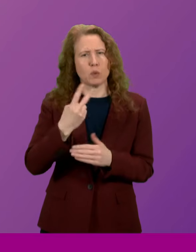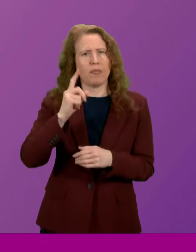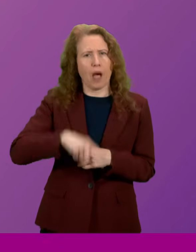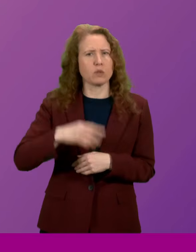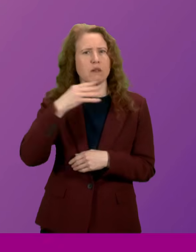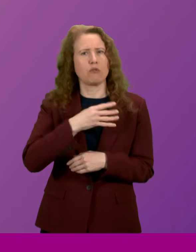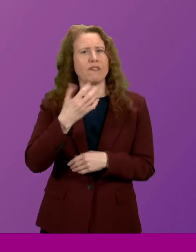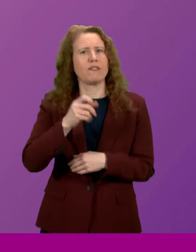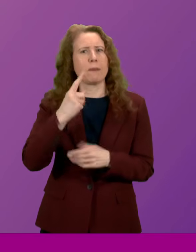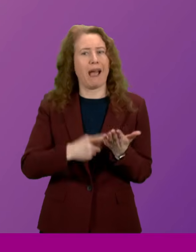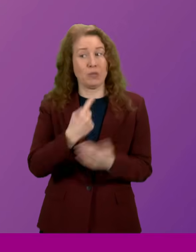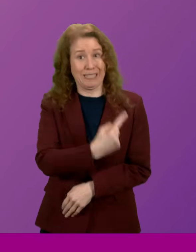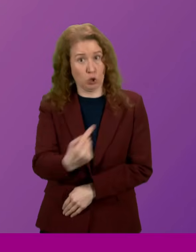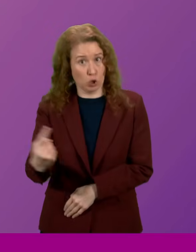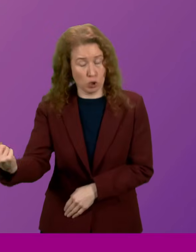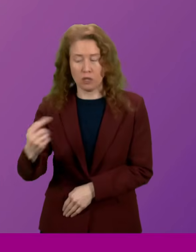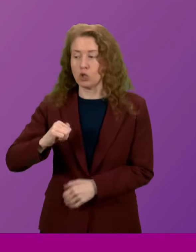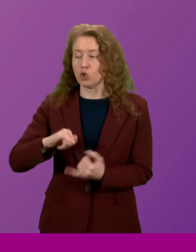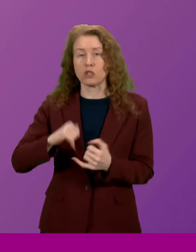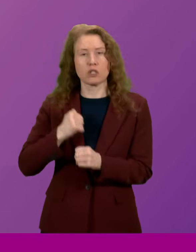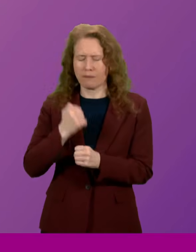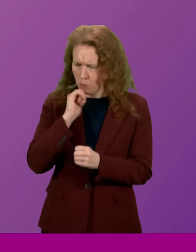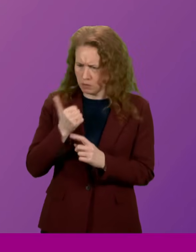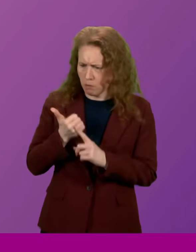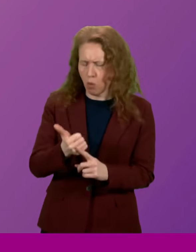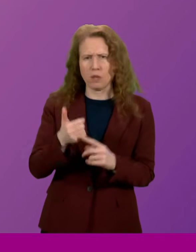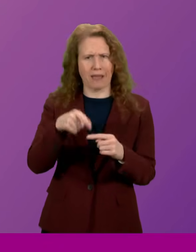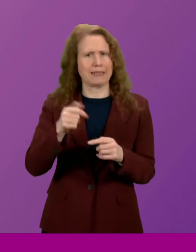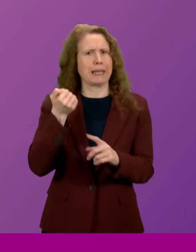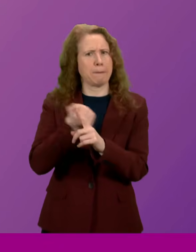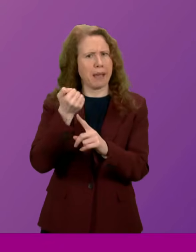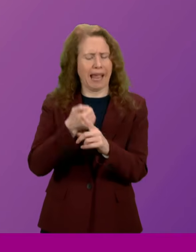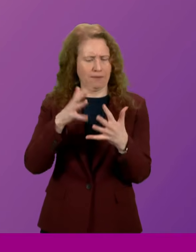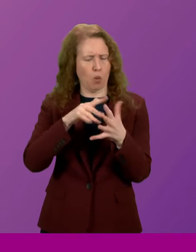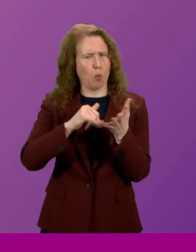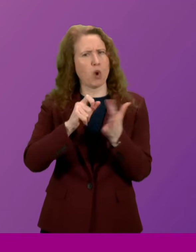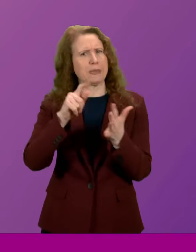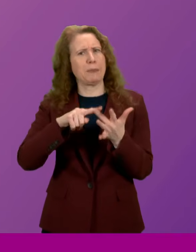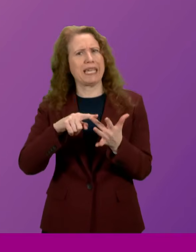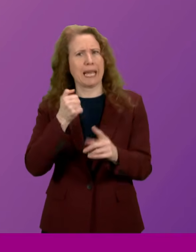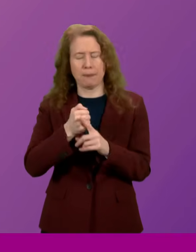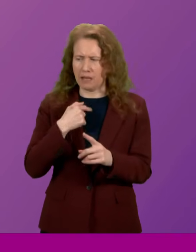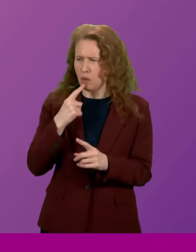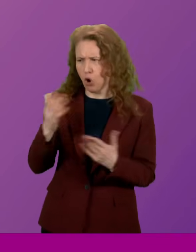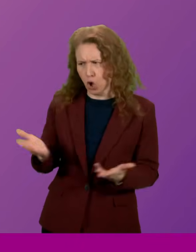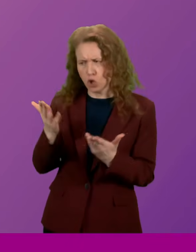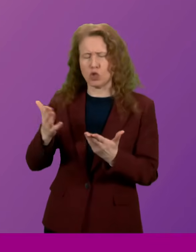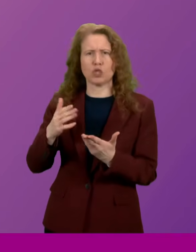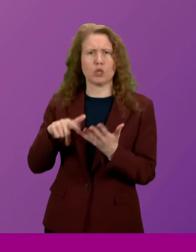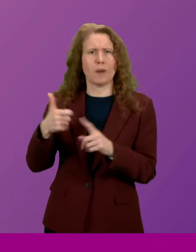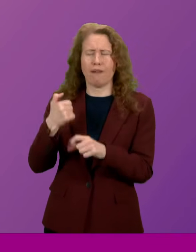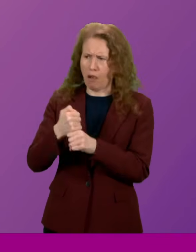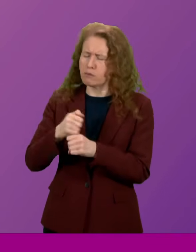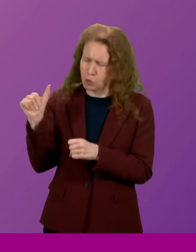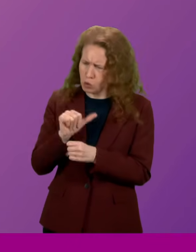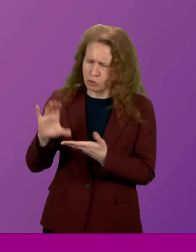£2,950 each. The Scottish Government has and always will support the WASPI campaign, and I urge the UK Government to finally do the right thing and compensate the